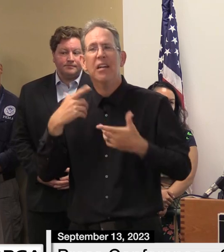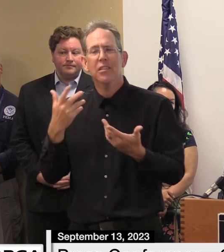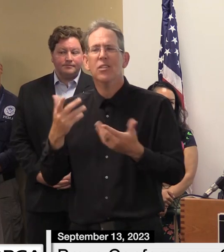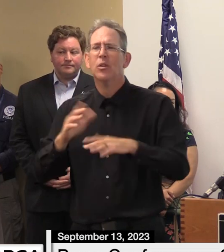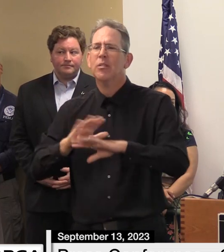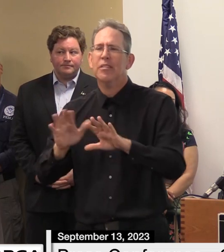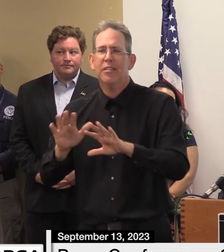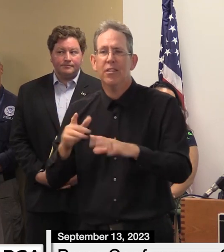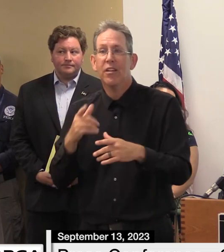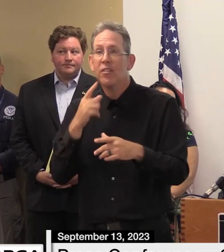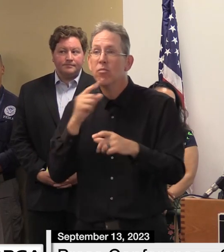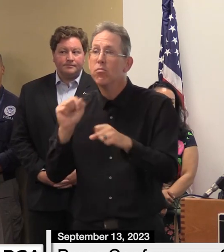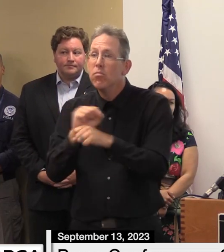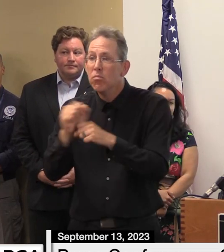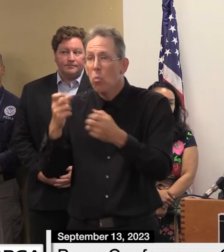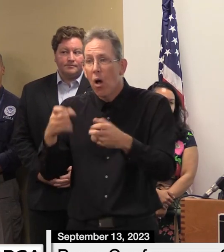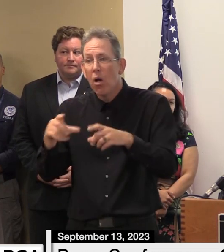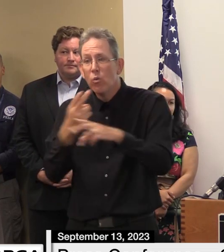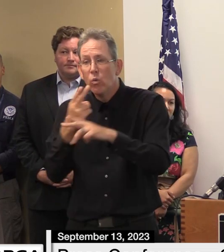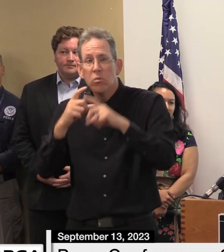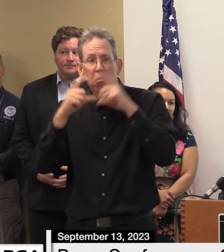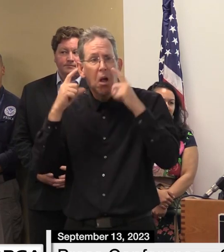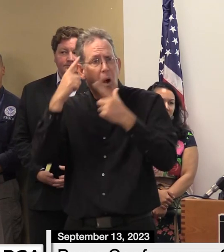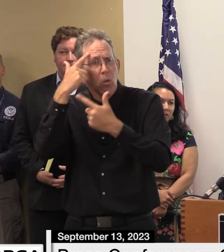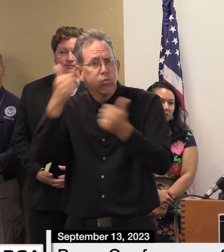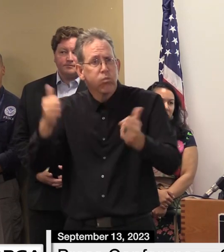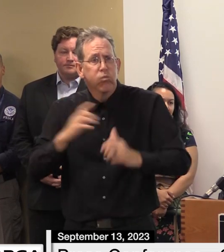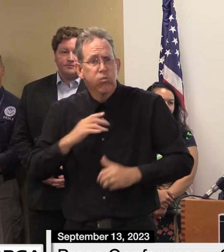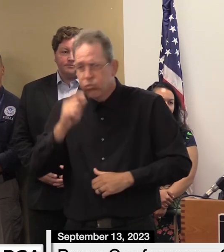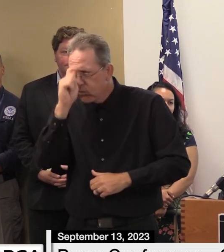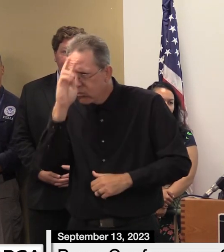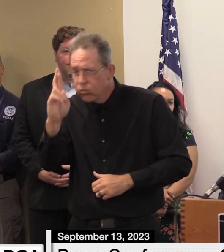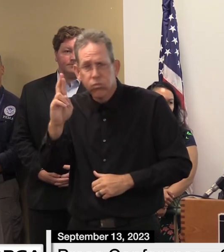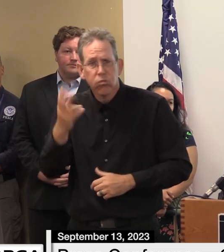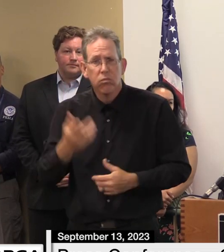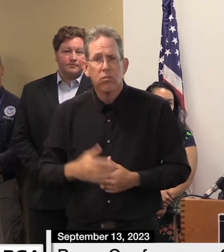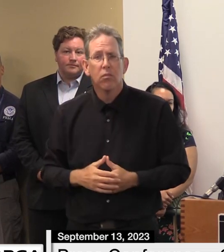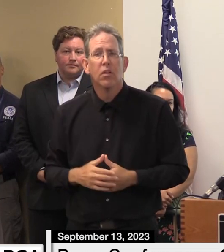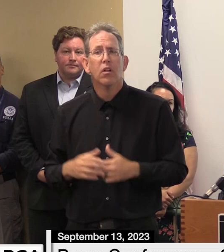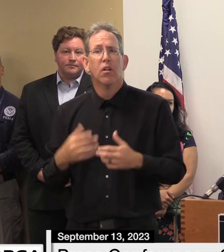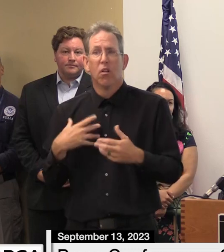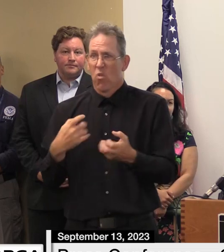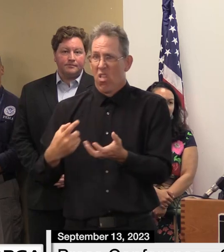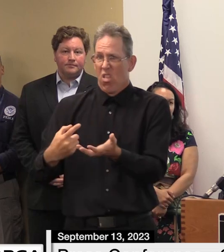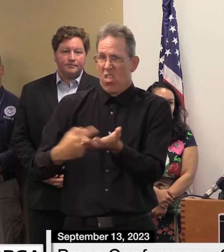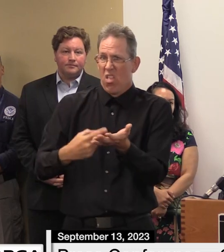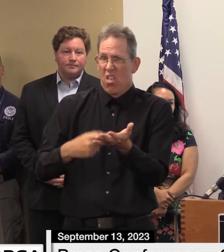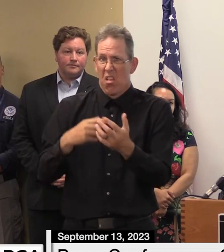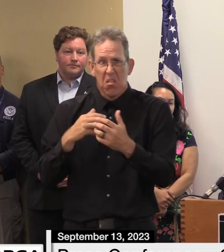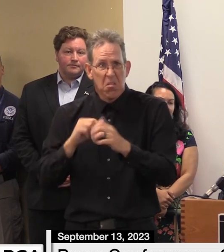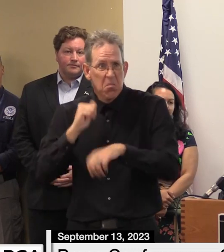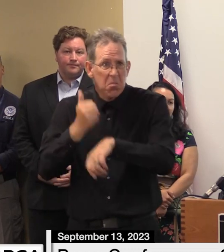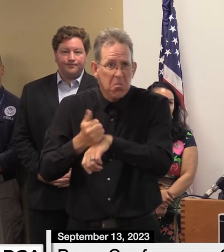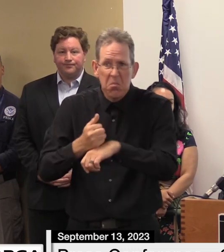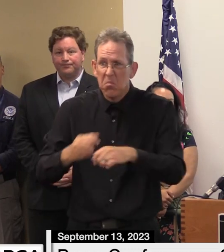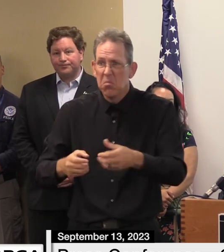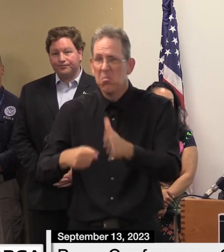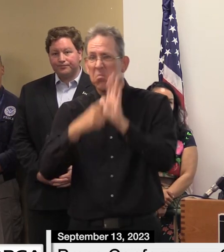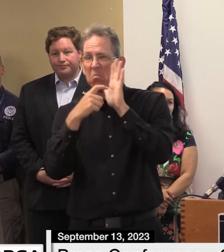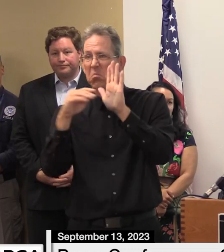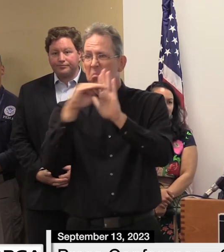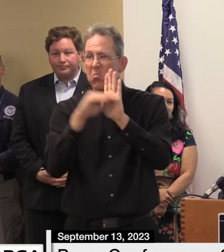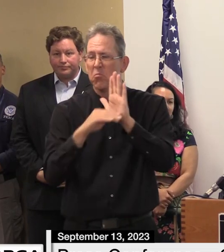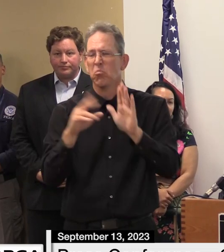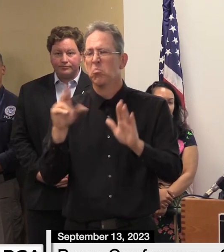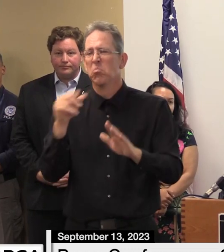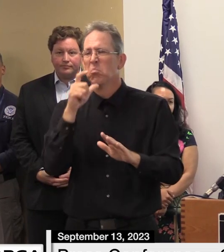to. But if there's talk of imposing a mask mandate, that's not coming from us.